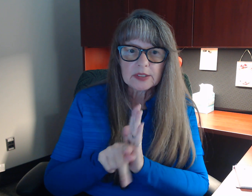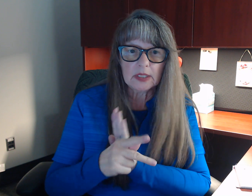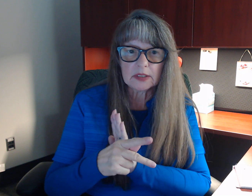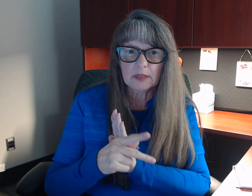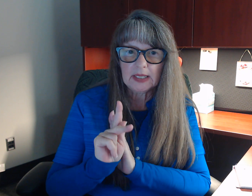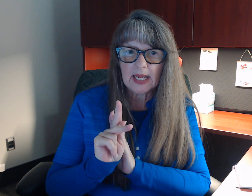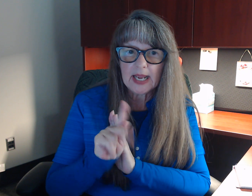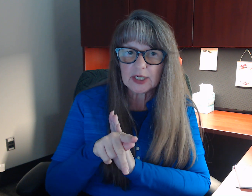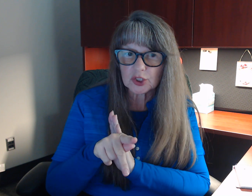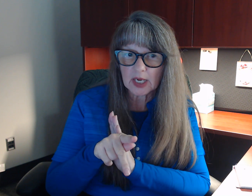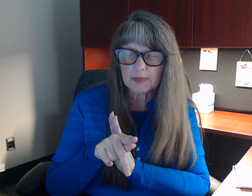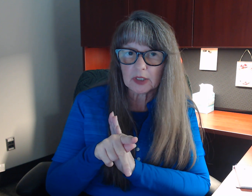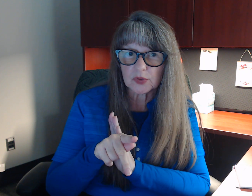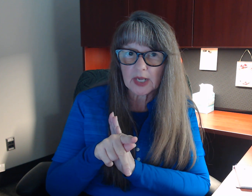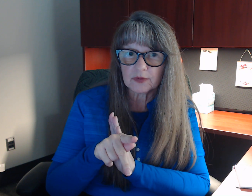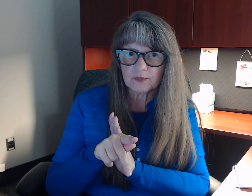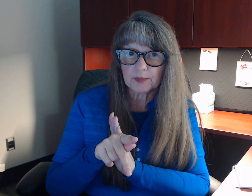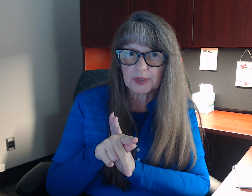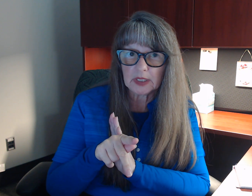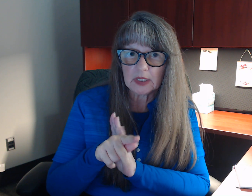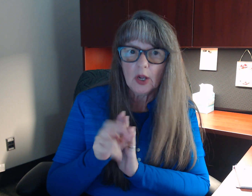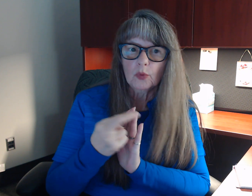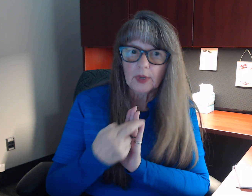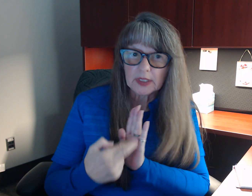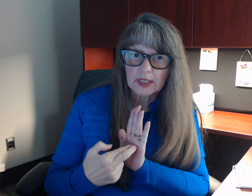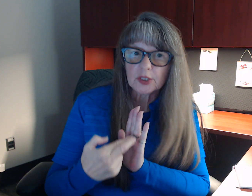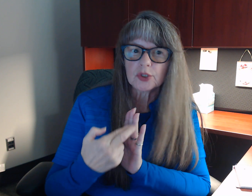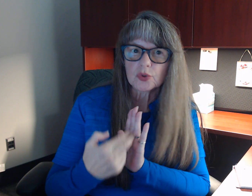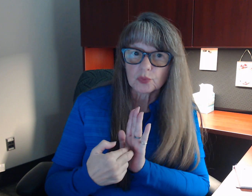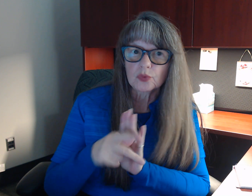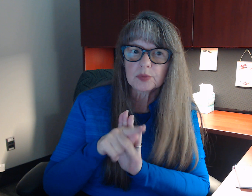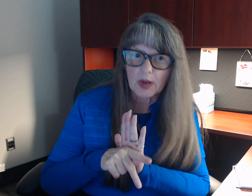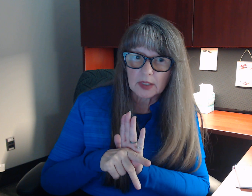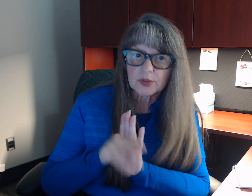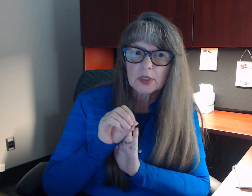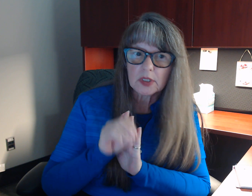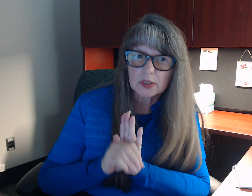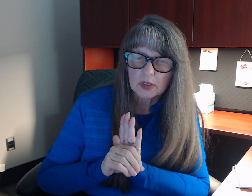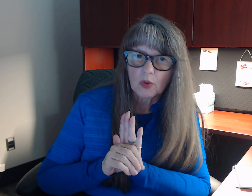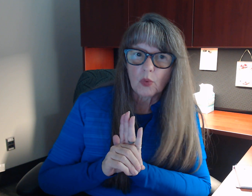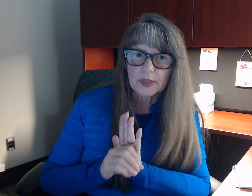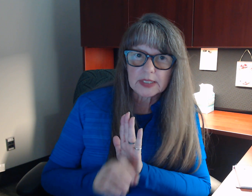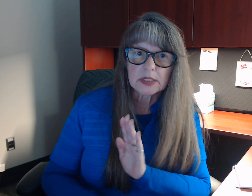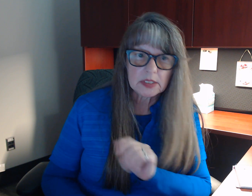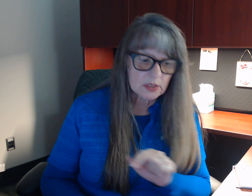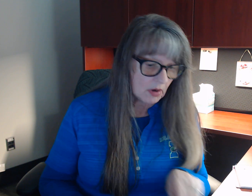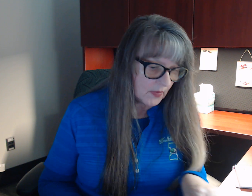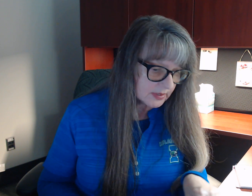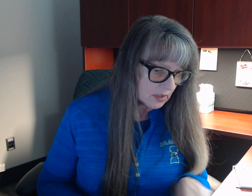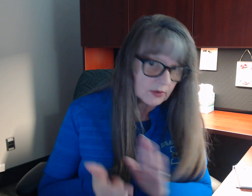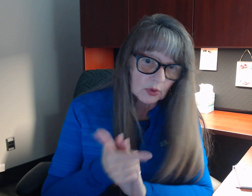going to be a K hand shape, and it goes down for P, regulations, rules, policies, ordinances, all that's